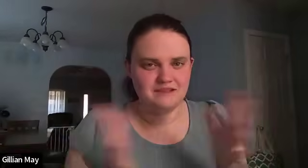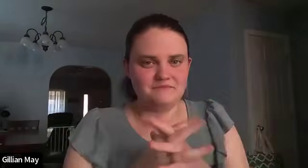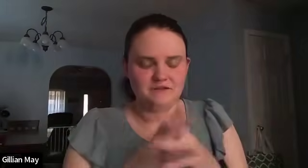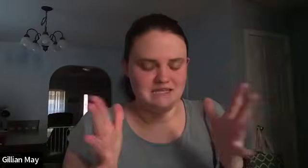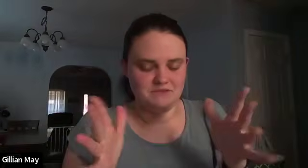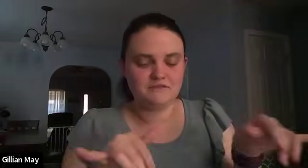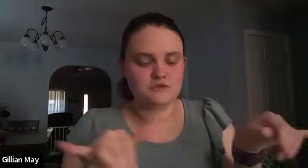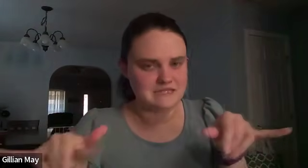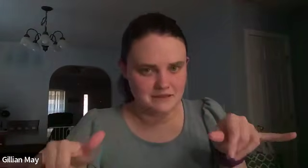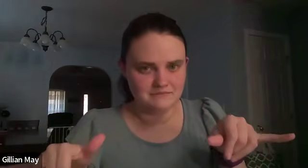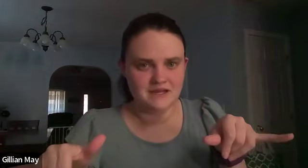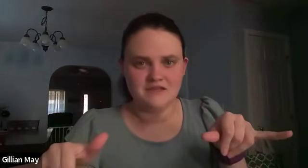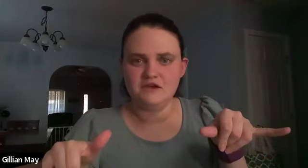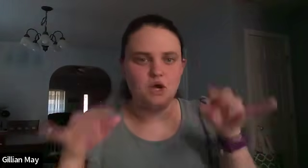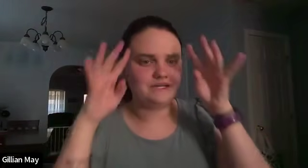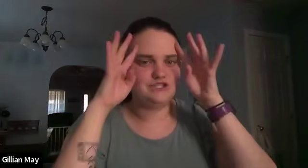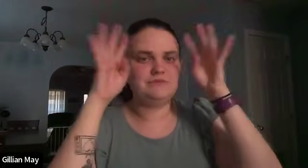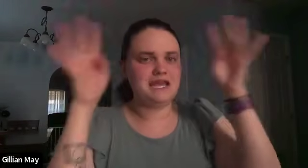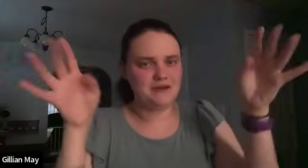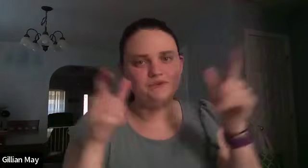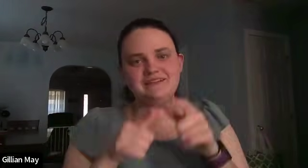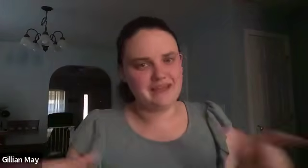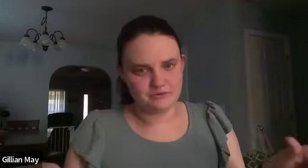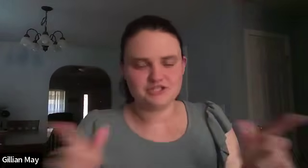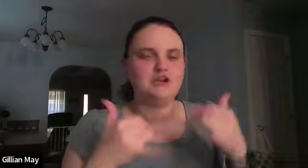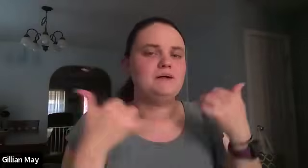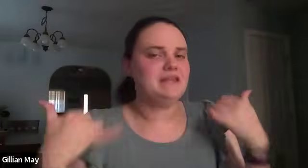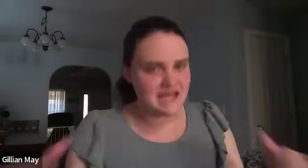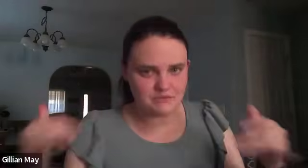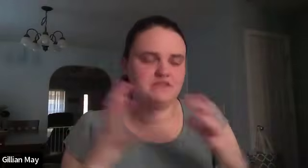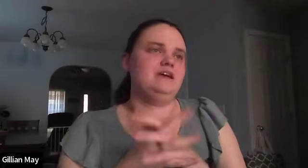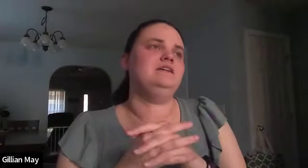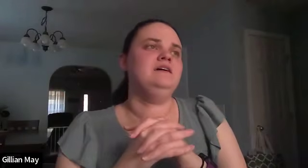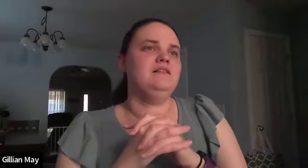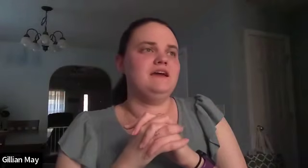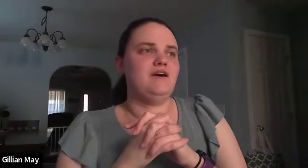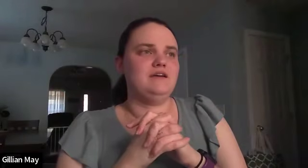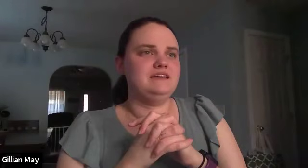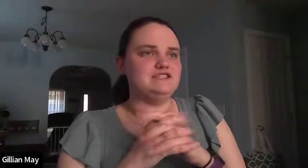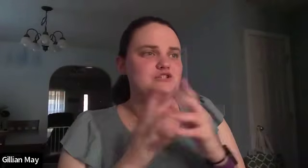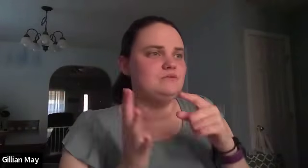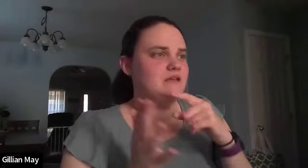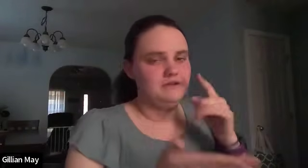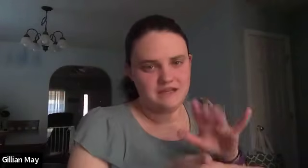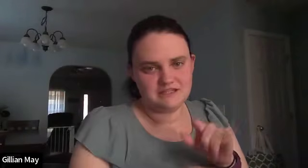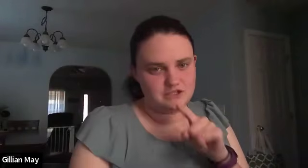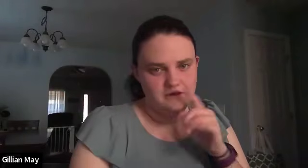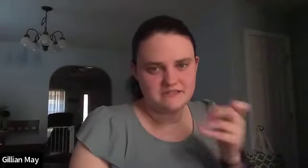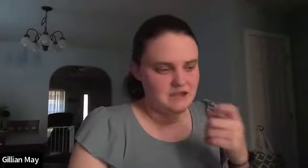thing. They're the same thing. They're the same. They're going to make up with the language. They're going to play with it like kids do, like hearing kids do all the time,